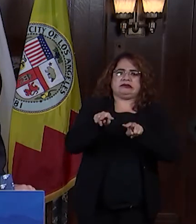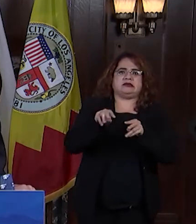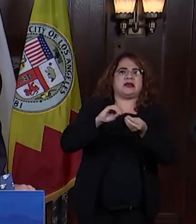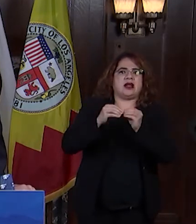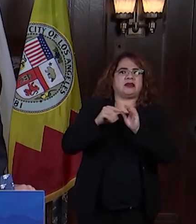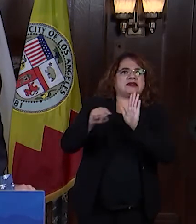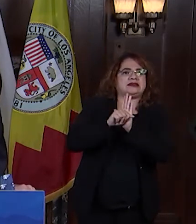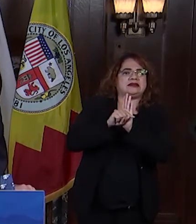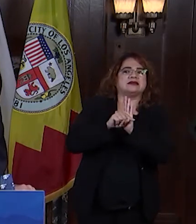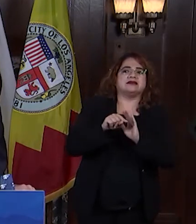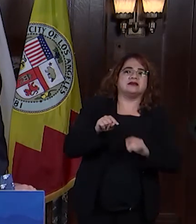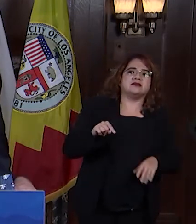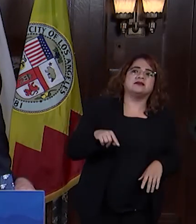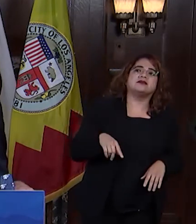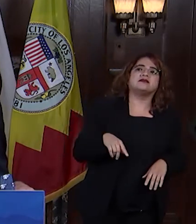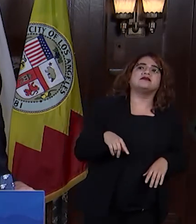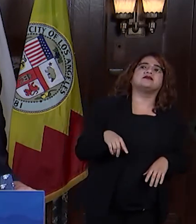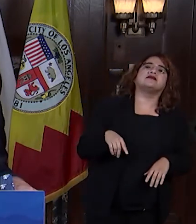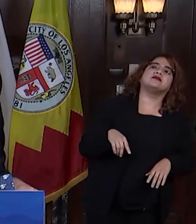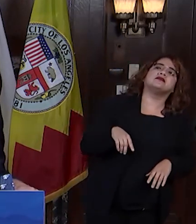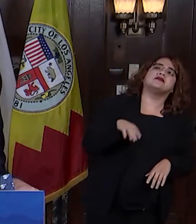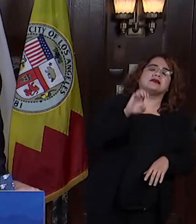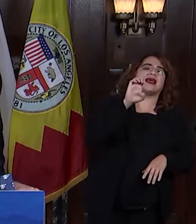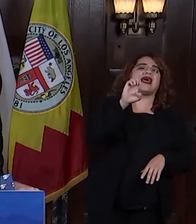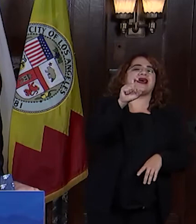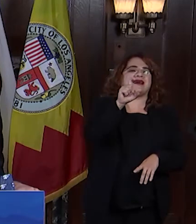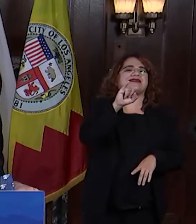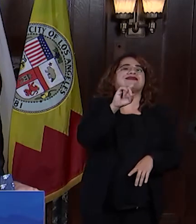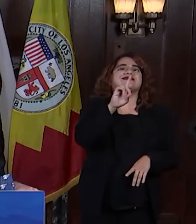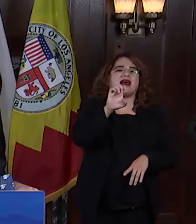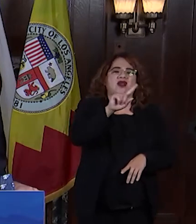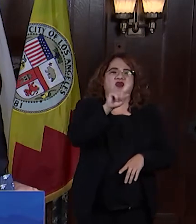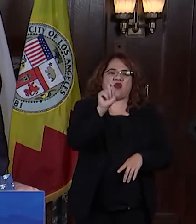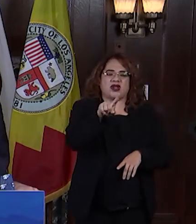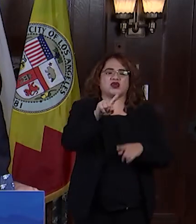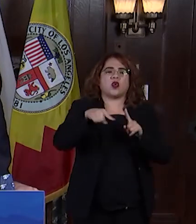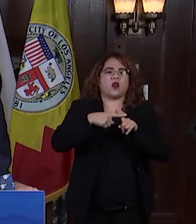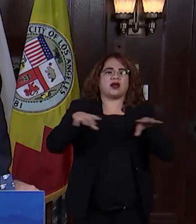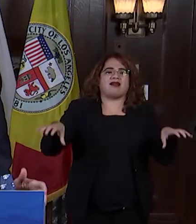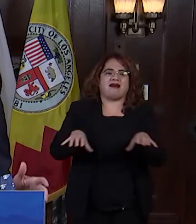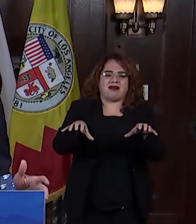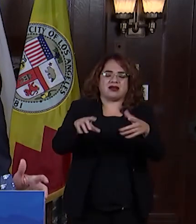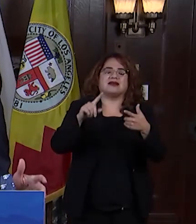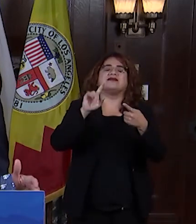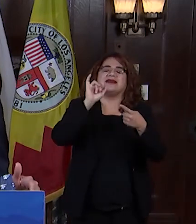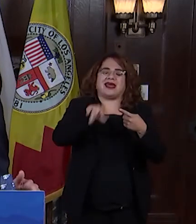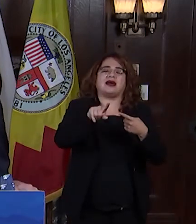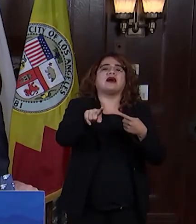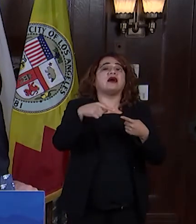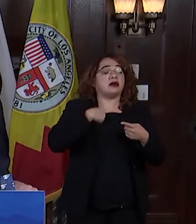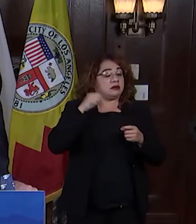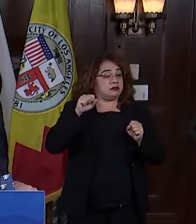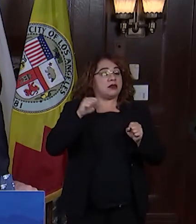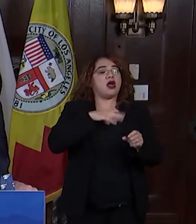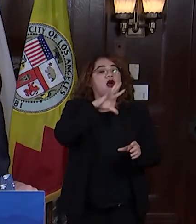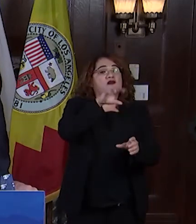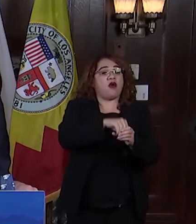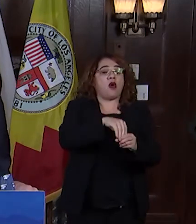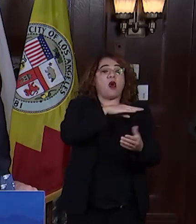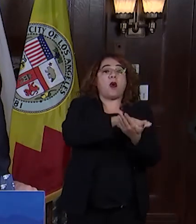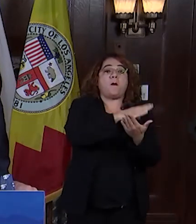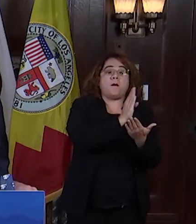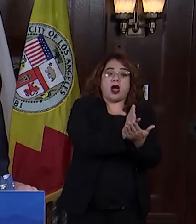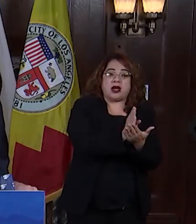you. First of all, with Exide, we have been involved. We don't have the sorts of resources nor budget, to your